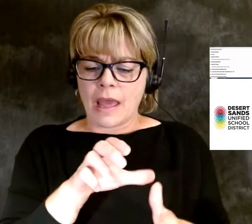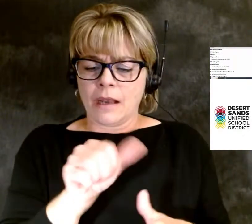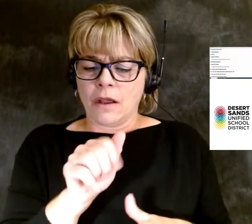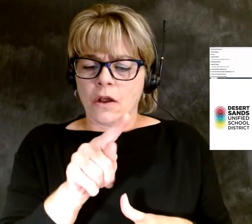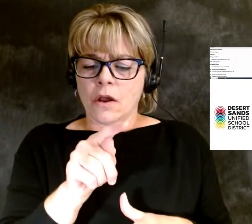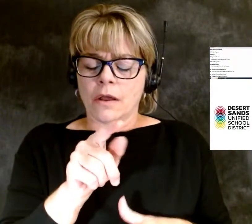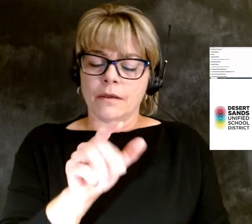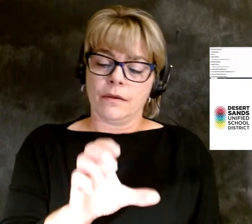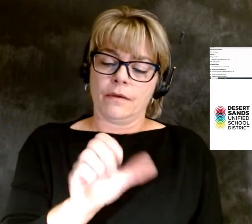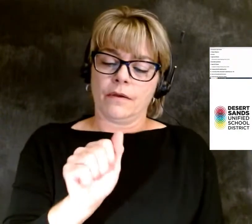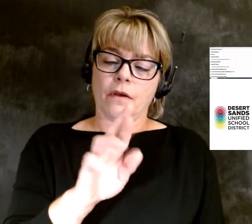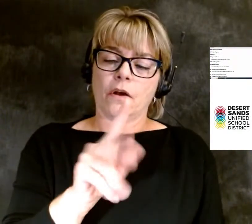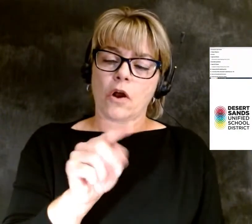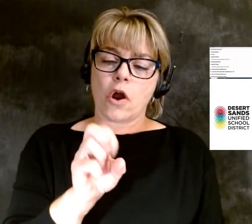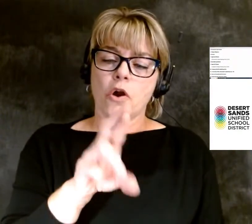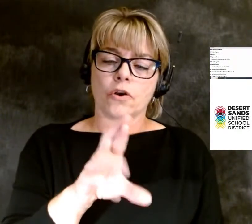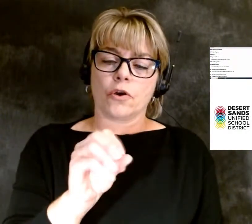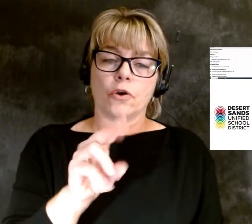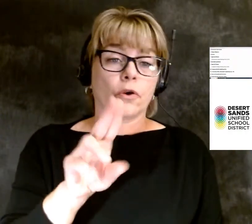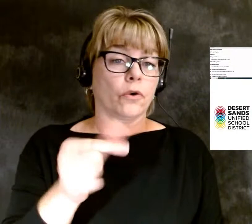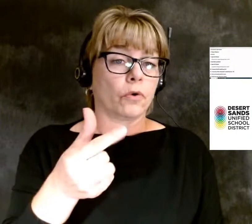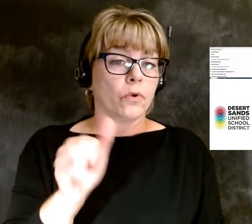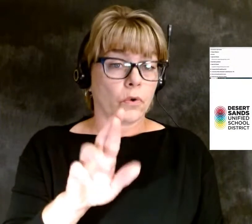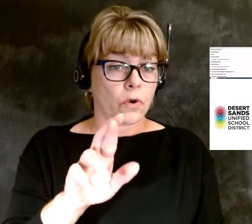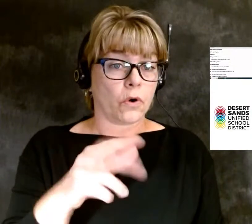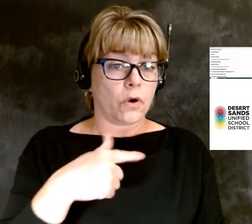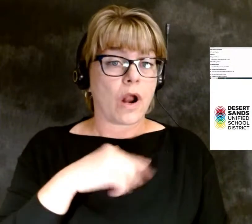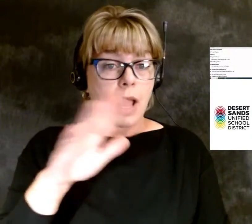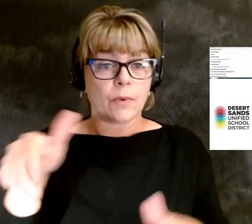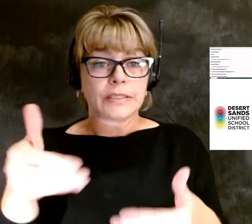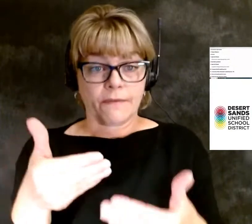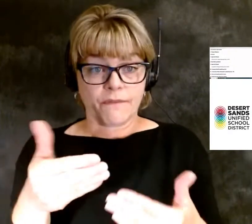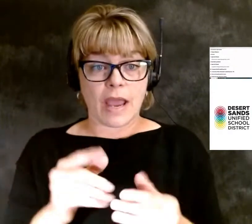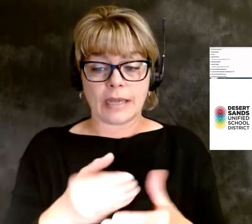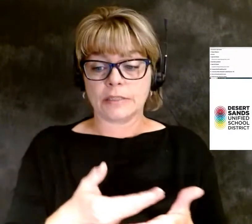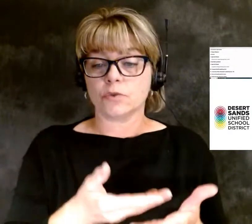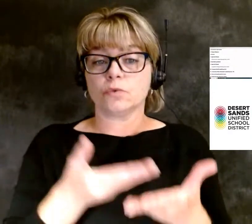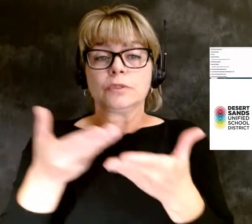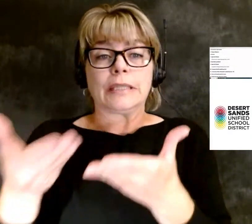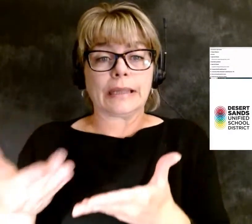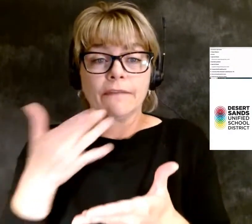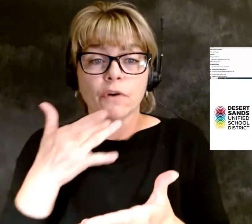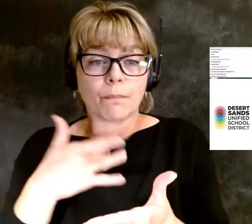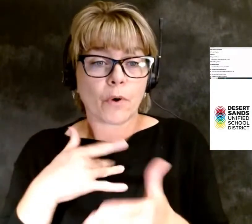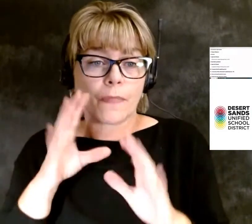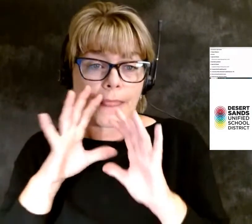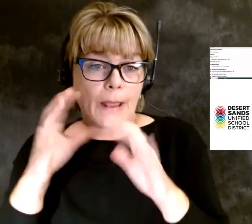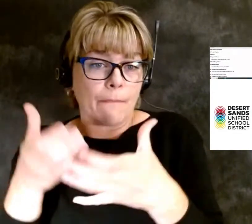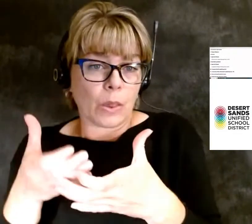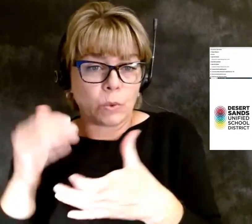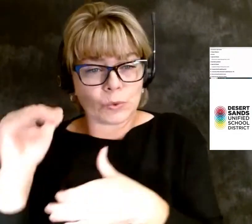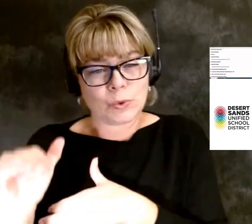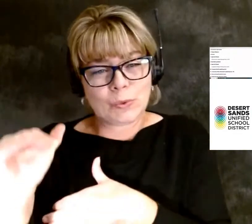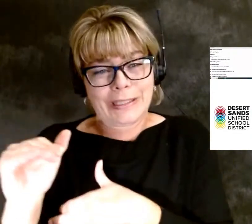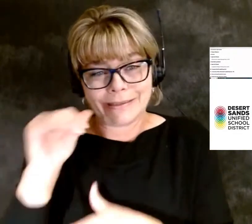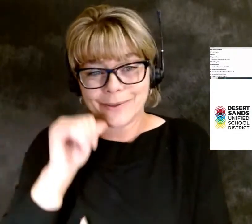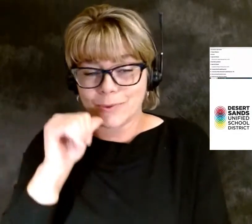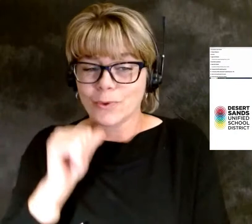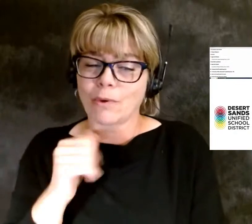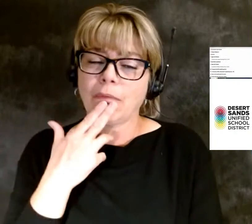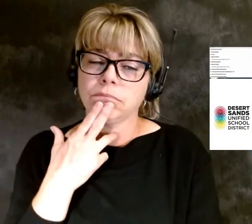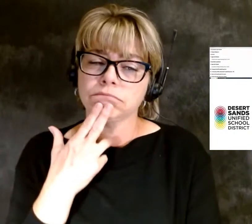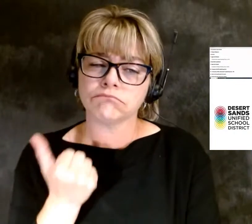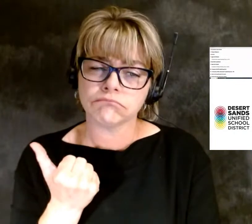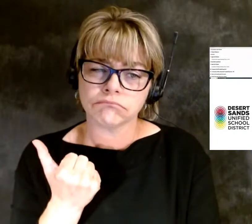go and give a delivery of a birthday delivery balloons to this little girl. It was so adorable. And